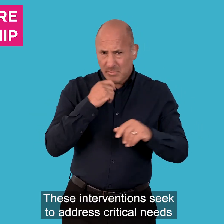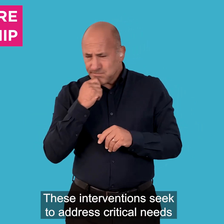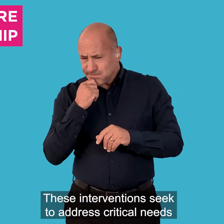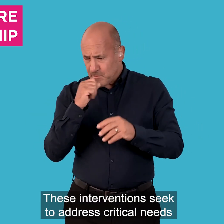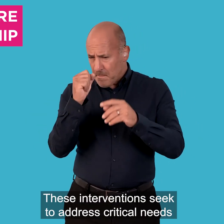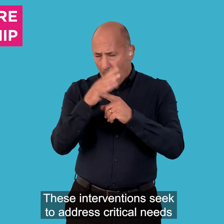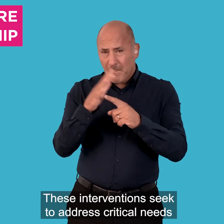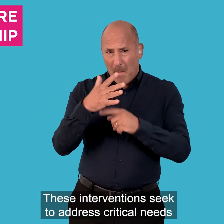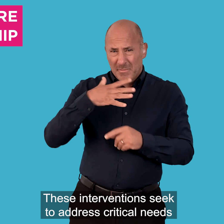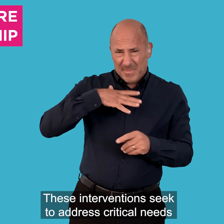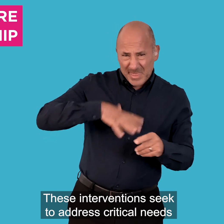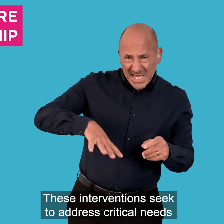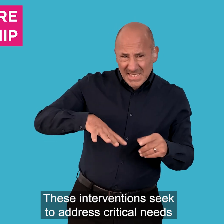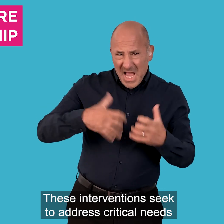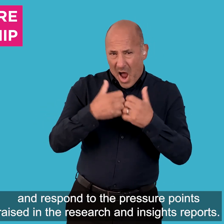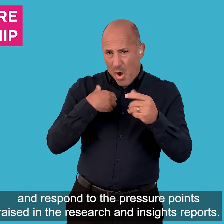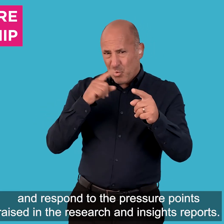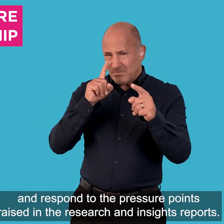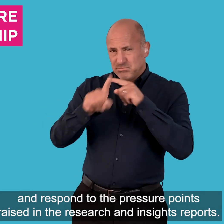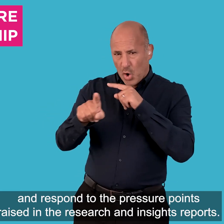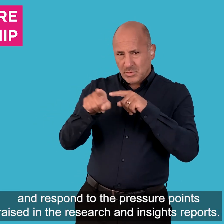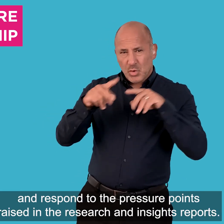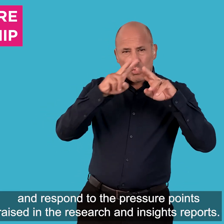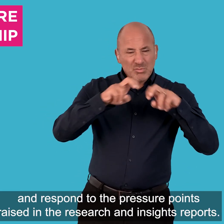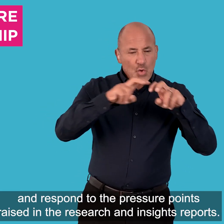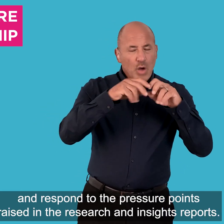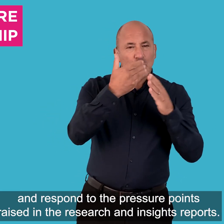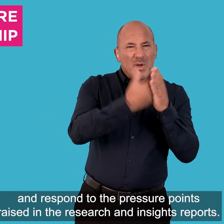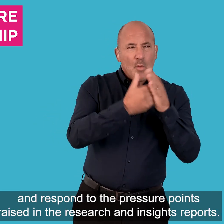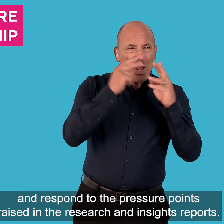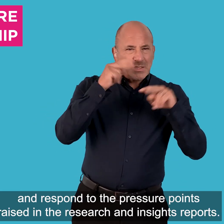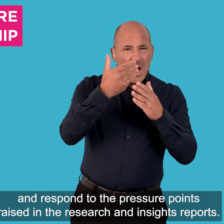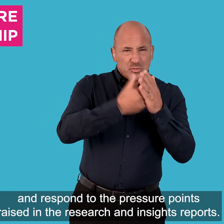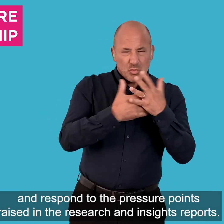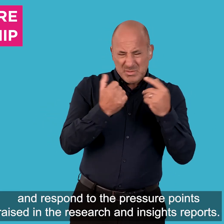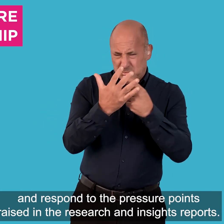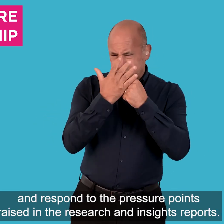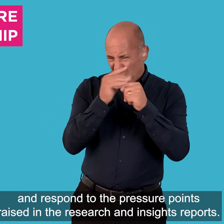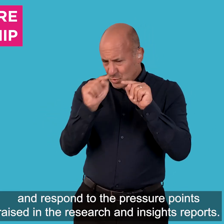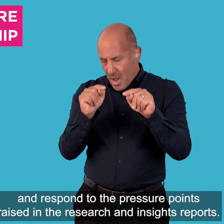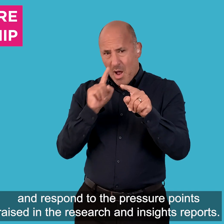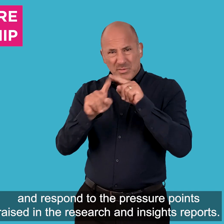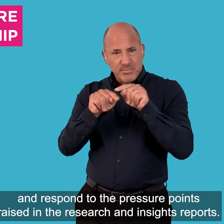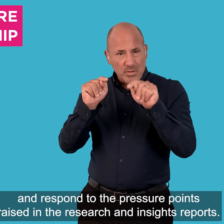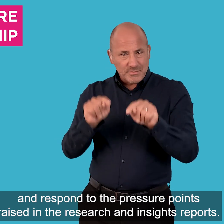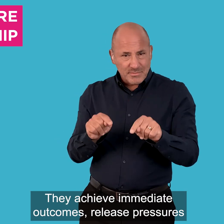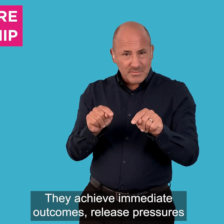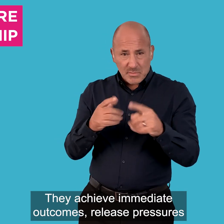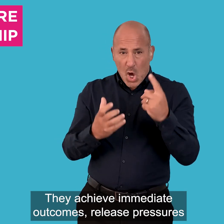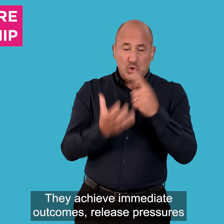These interventions seek to address critical needs and respond to the pressure points raised in the research and insights